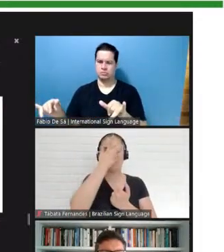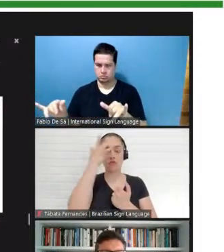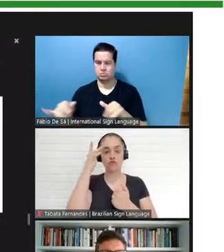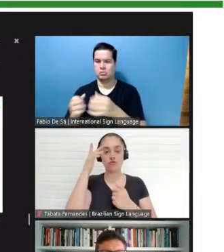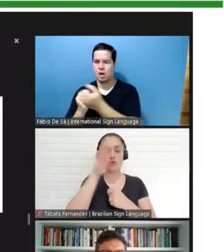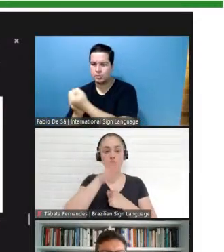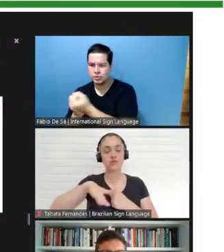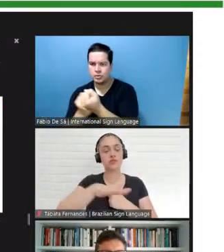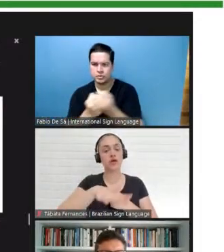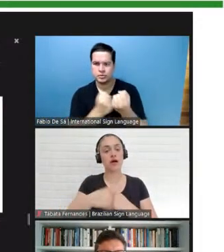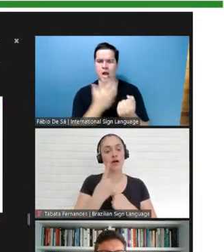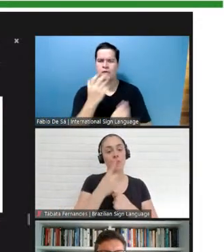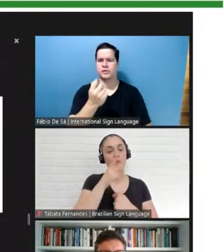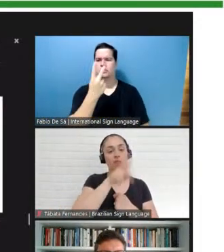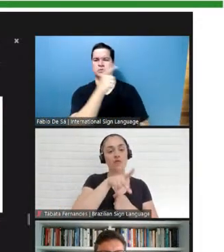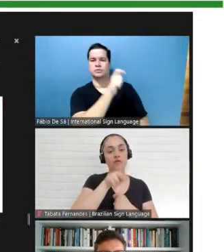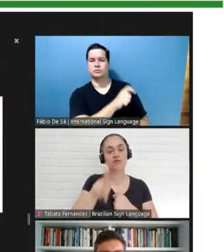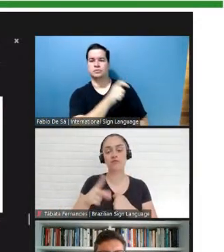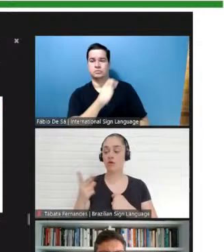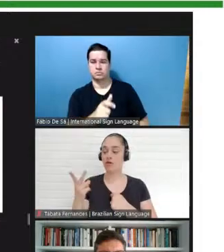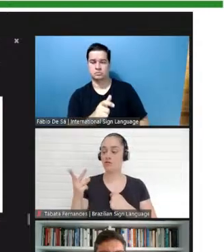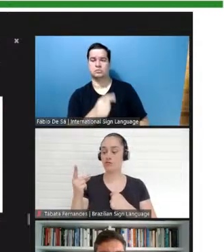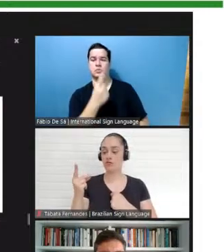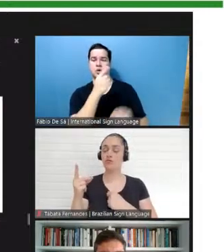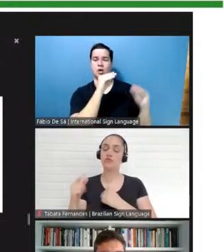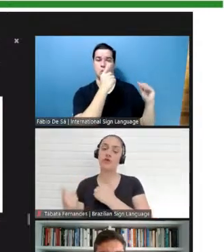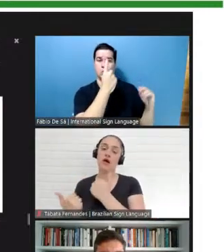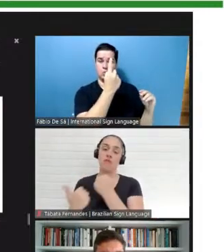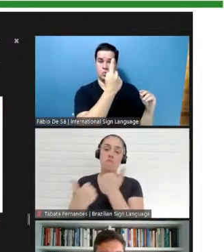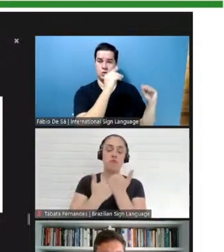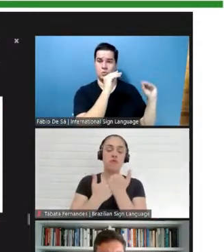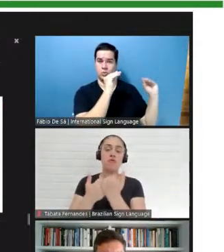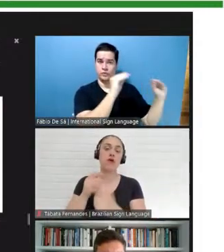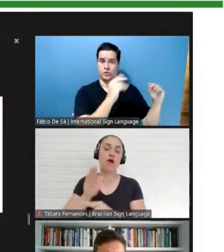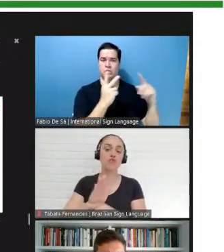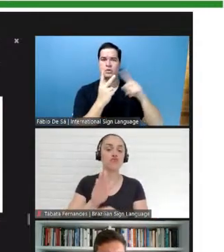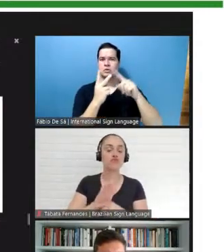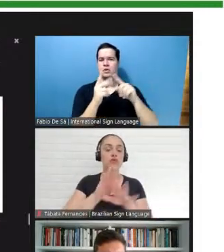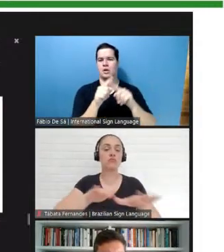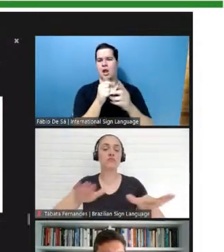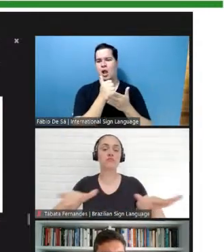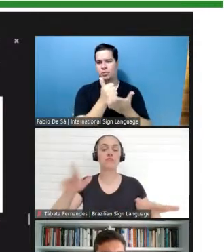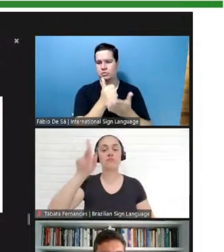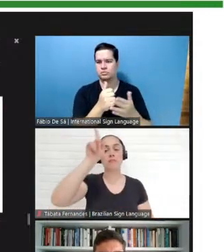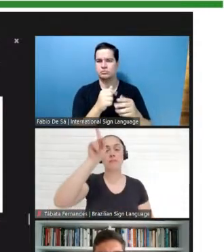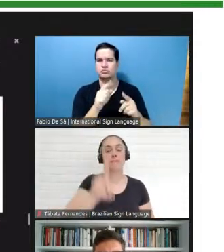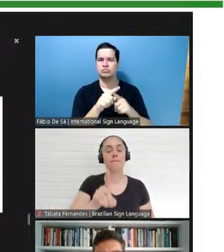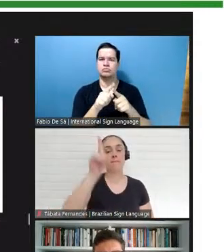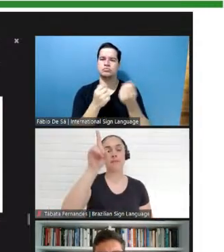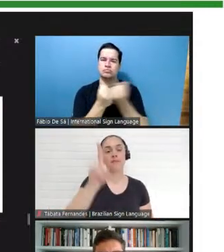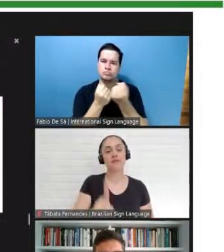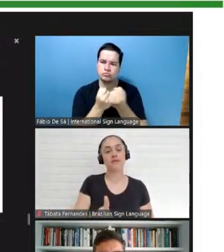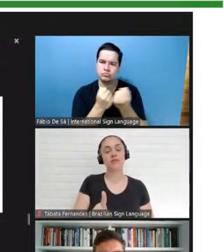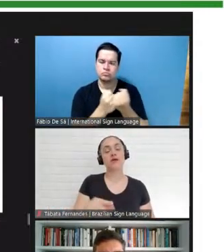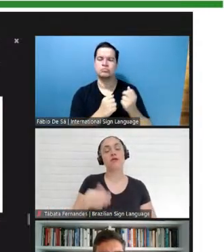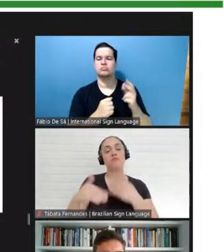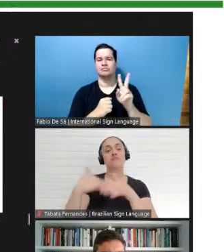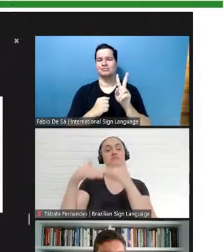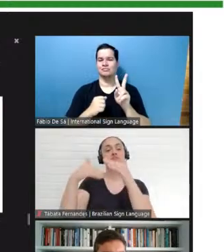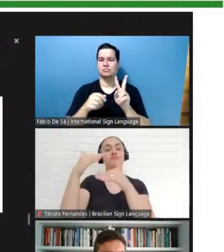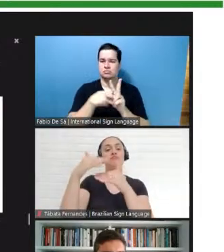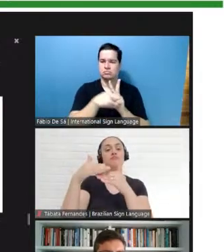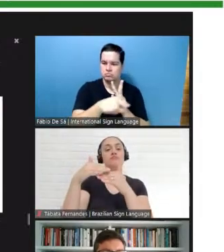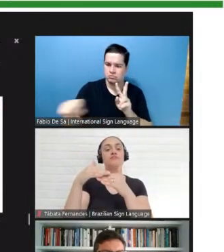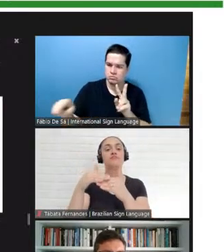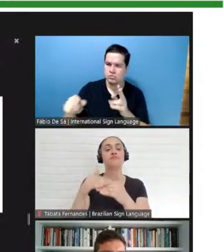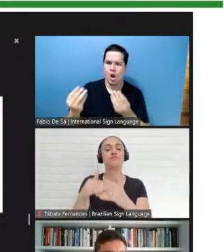interact with anybody else in the classroom. They wouldn't do the same work. So making sure that that student can be independent in their learning really allows them to be